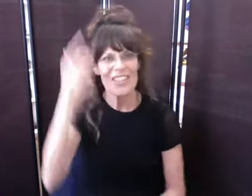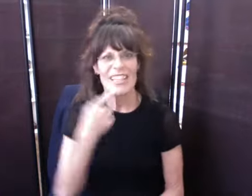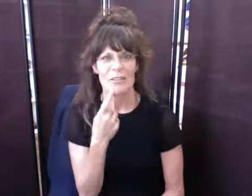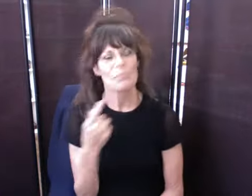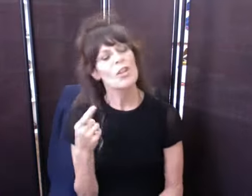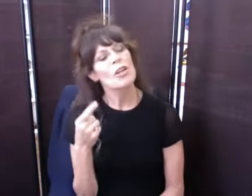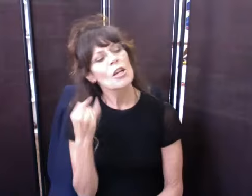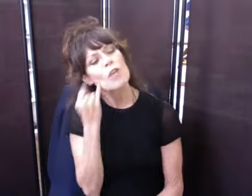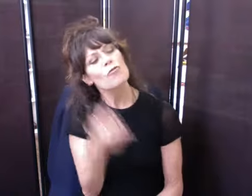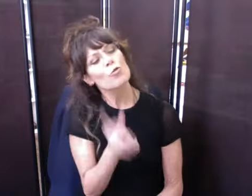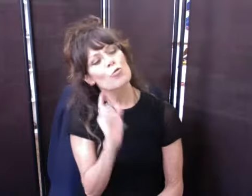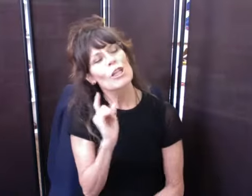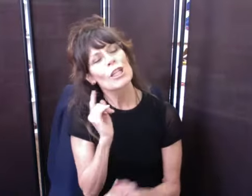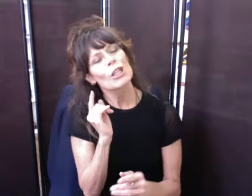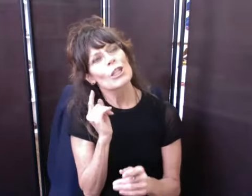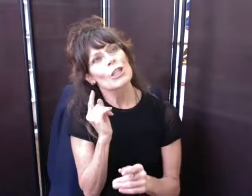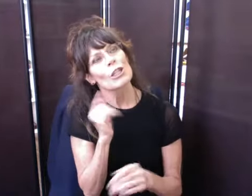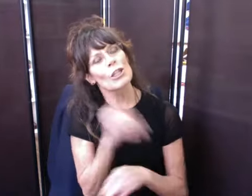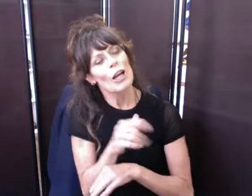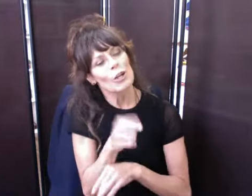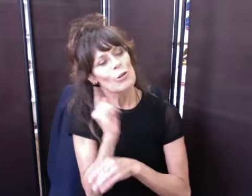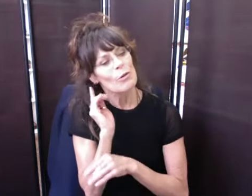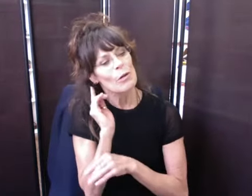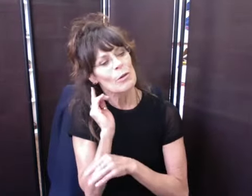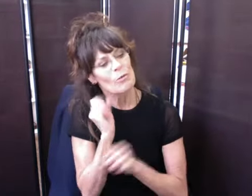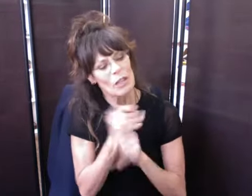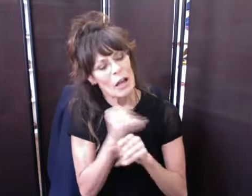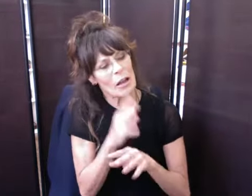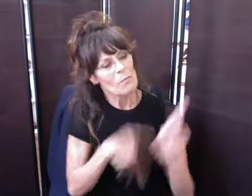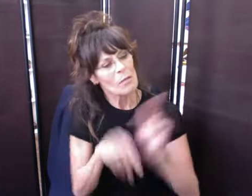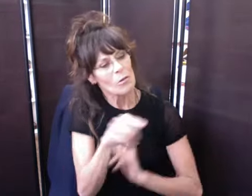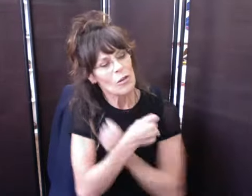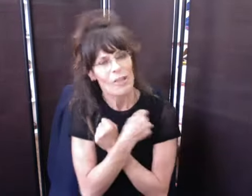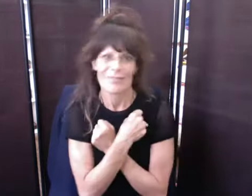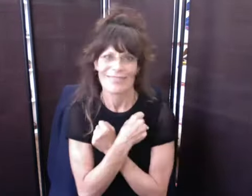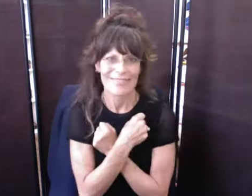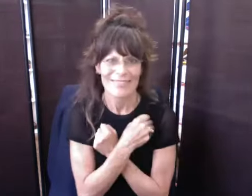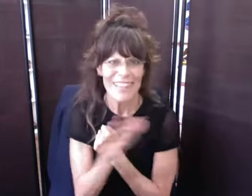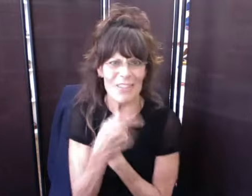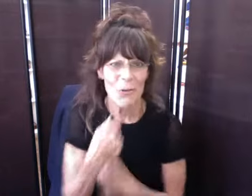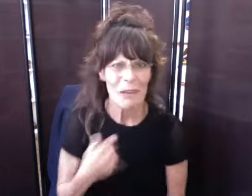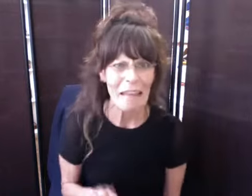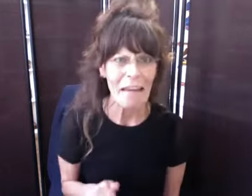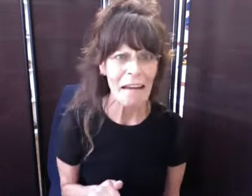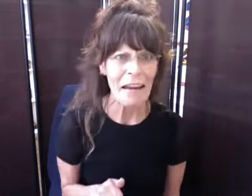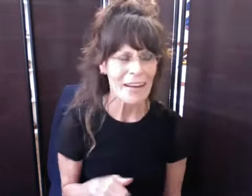say horrible things to people you love. Not once. I did it every time. Mike, if you drink tonight, you're going to spend more money than you have in your